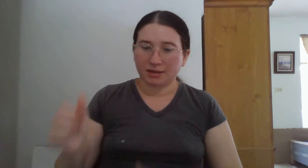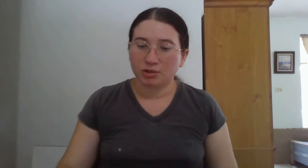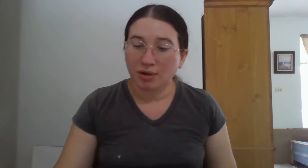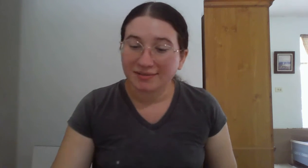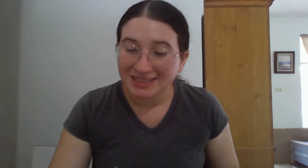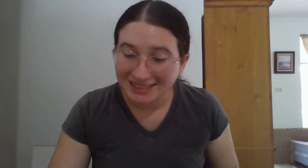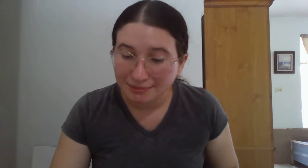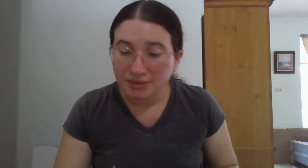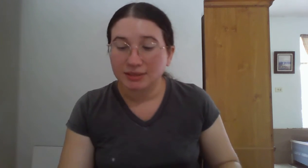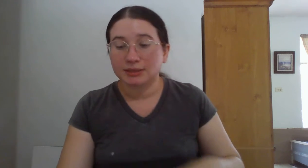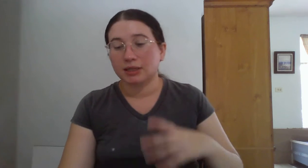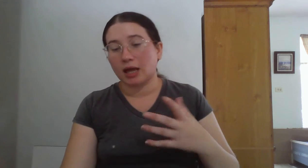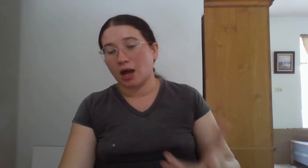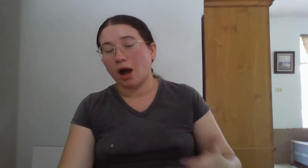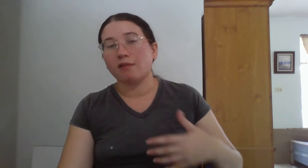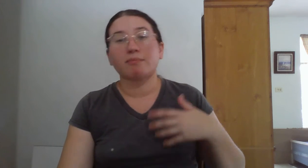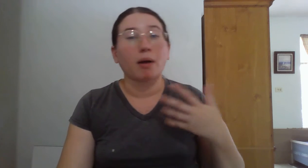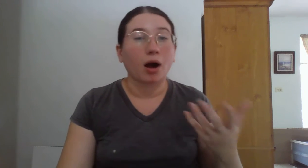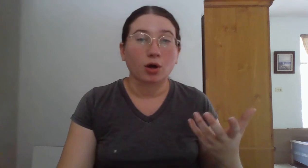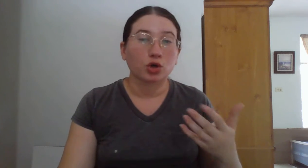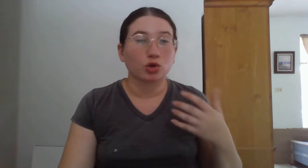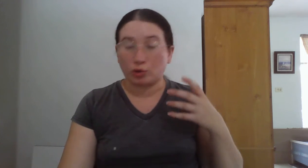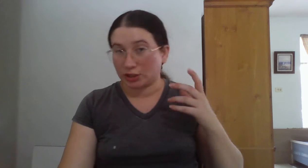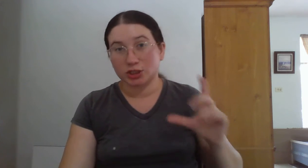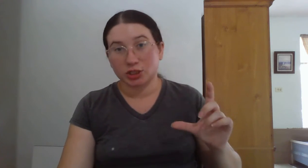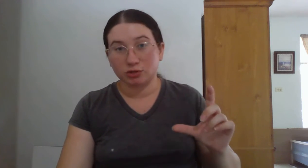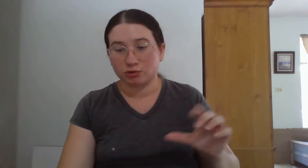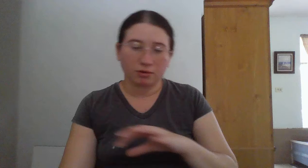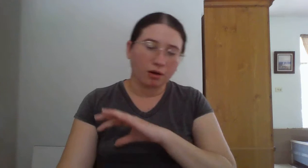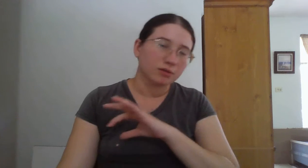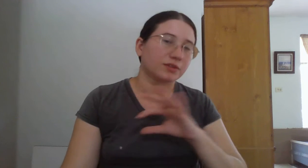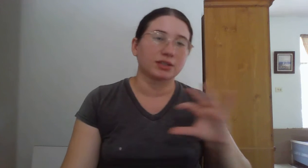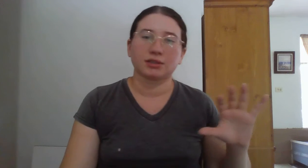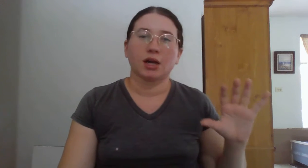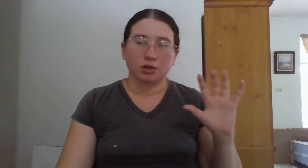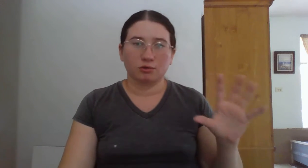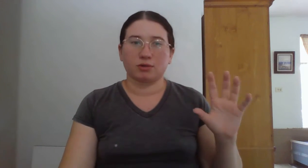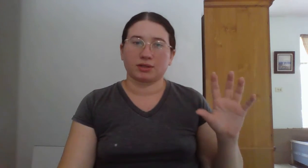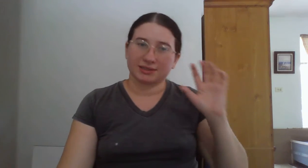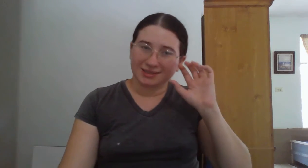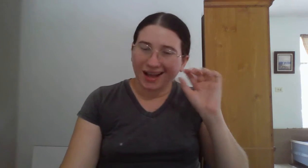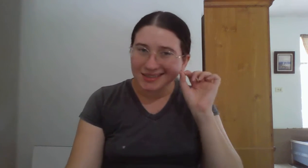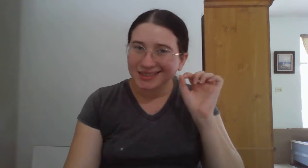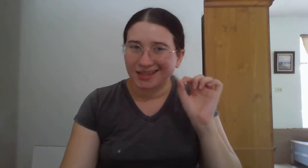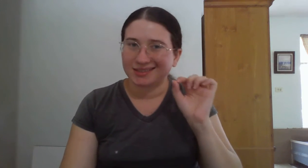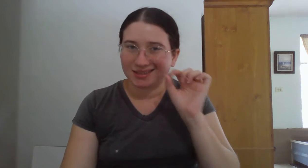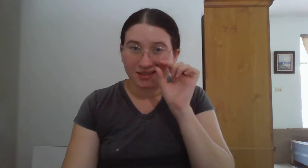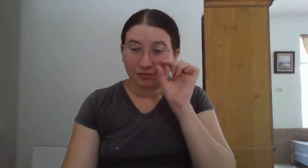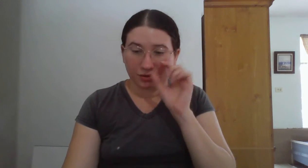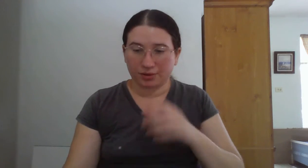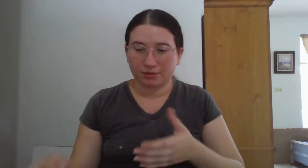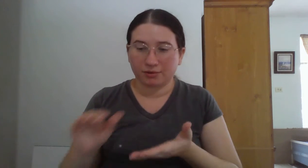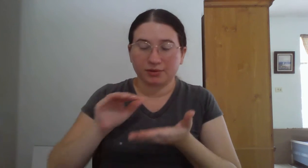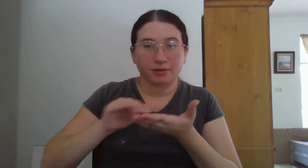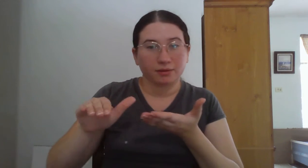You have dismiss, layoff, pardon, or excuse. So all of these could work. Its context is everything. So it's